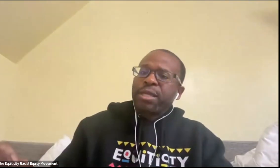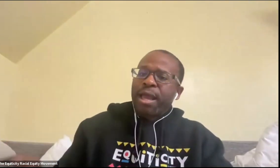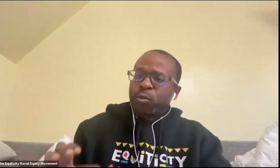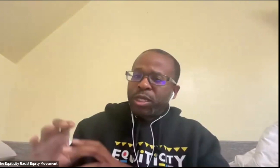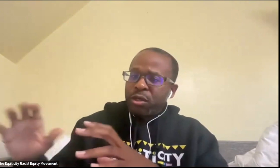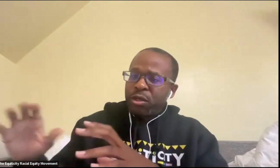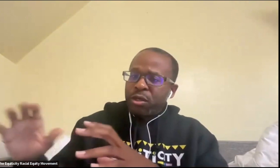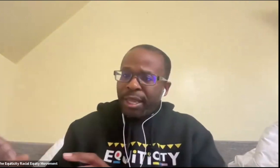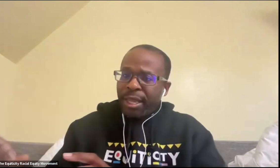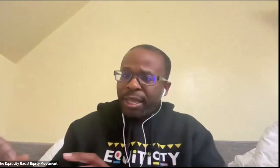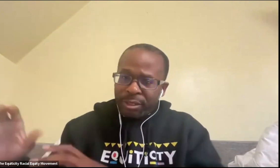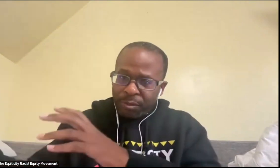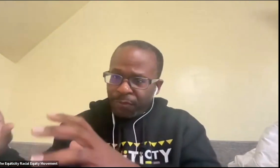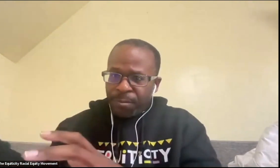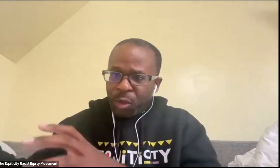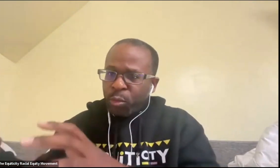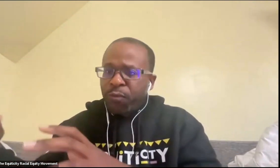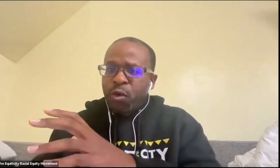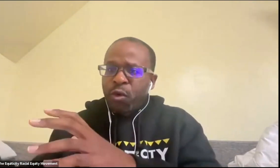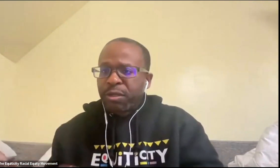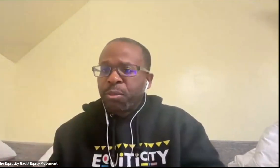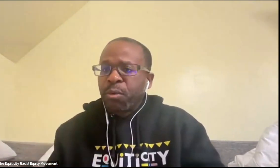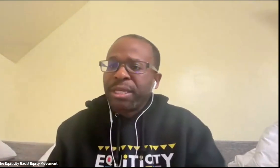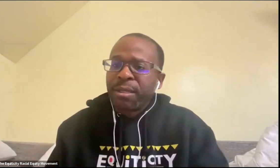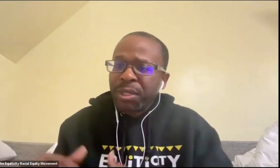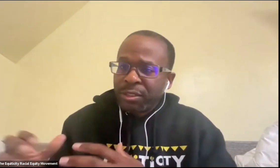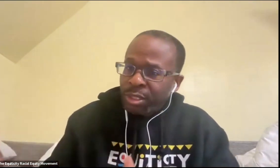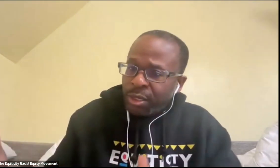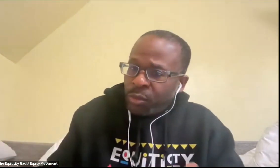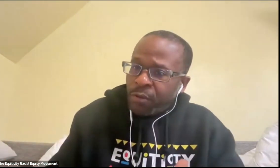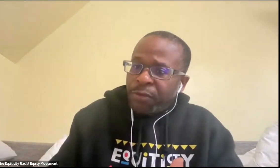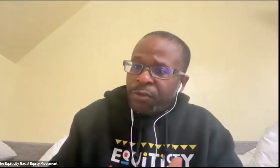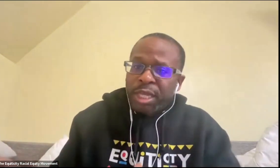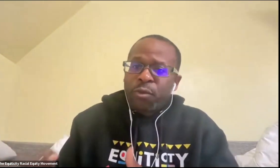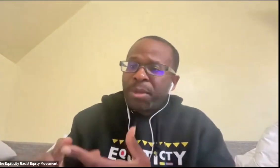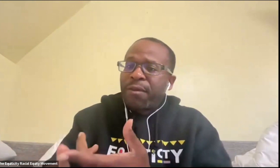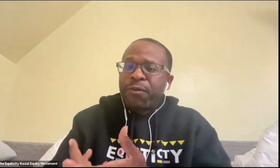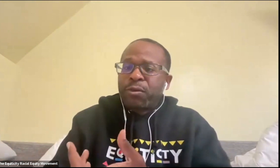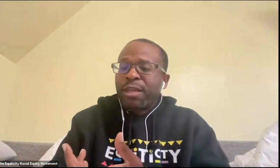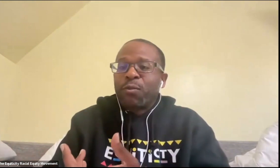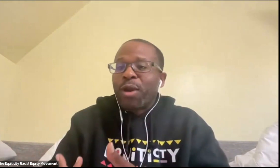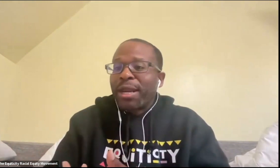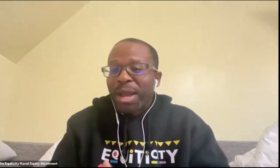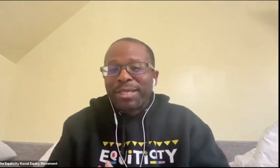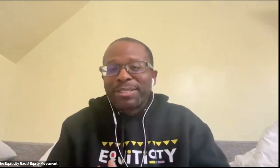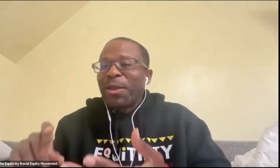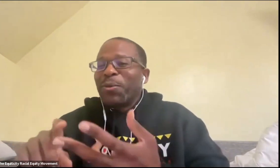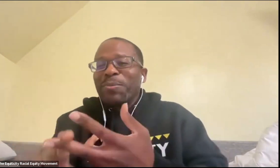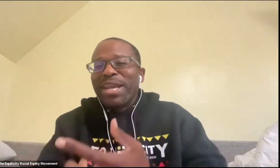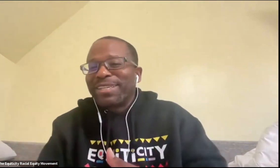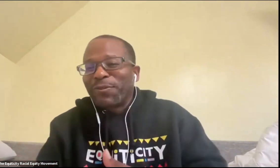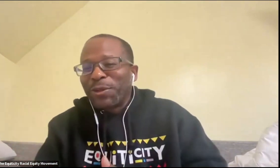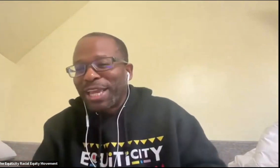You know, oftentimes we don't engage in multiple forms of mobility because we don't feel safe. We may not feel safe riding